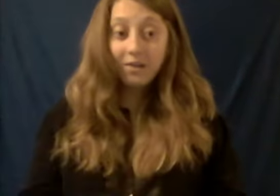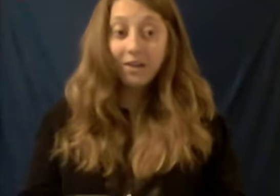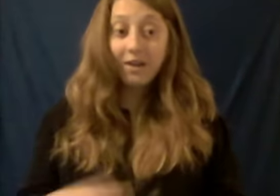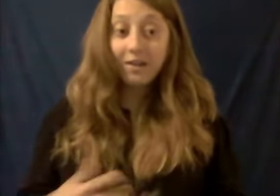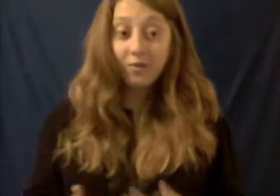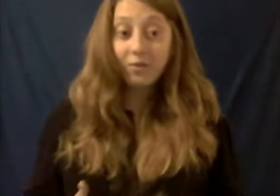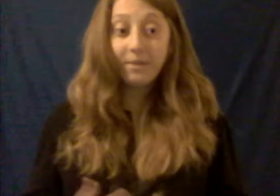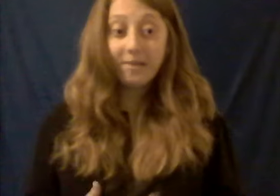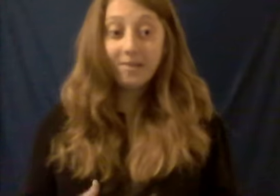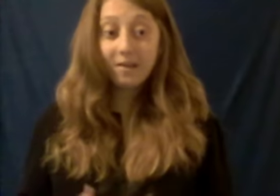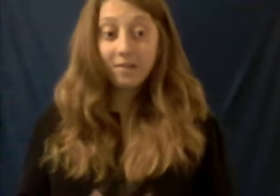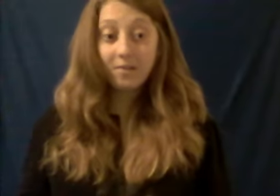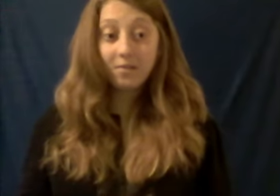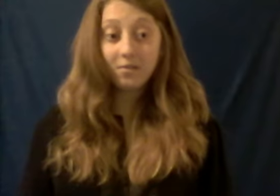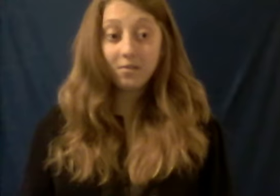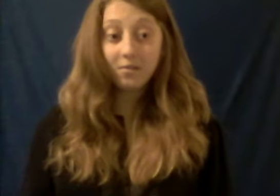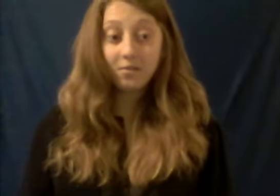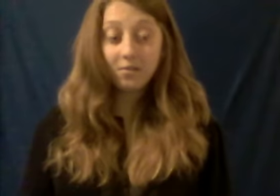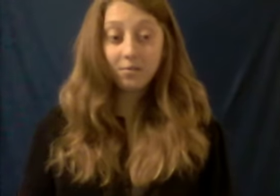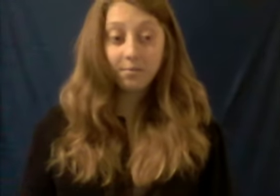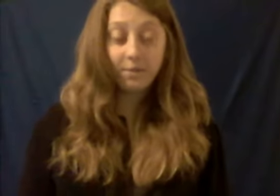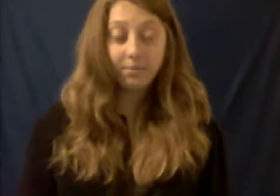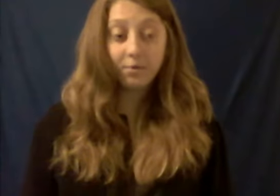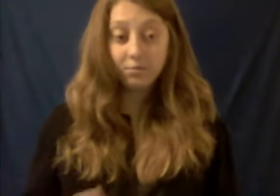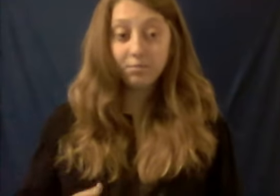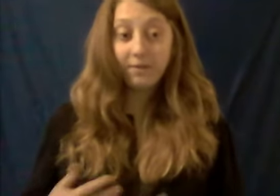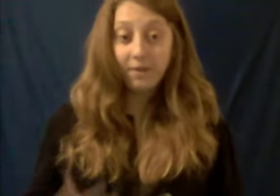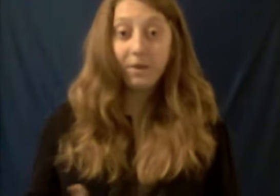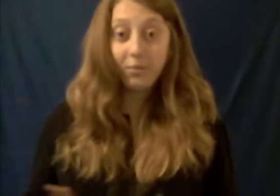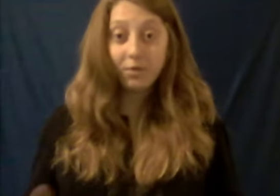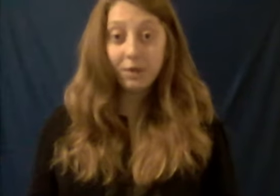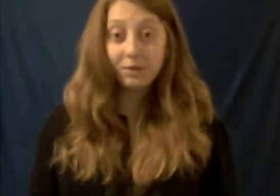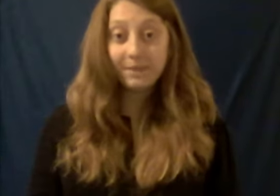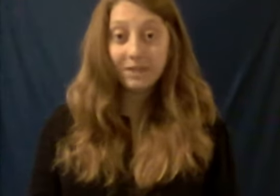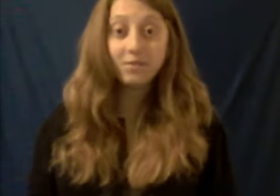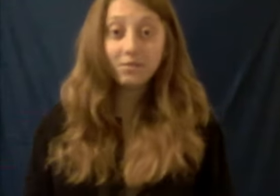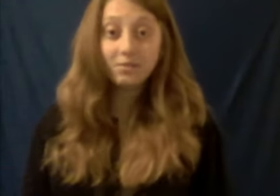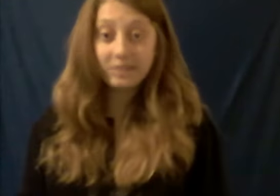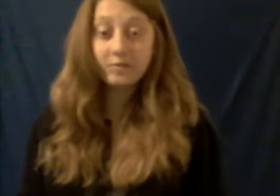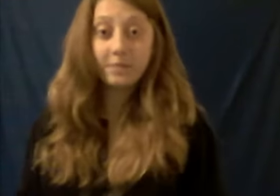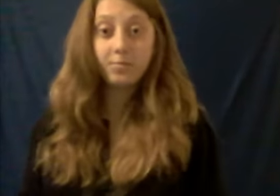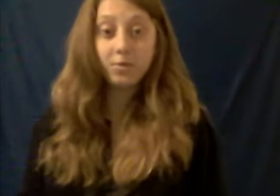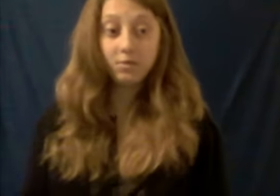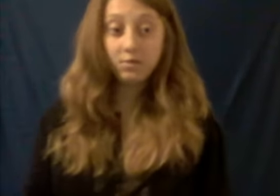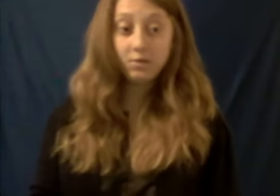Yeah, and soon to be six people. My family will grow to be six people